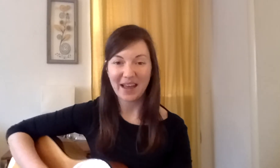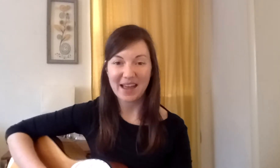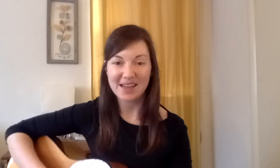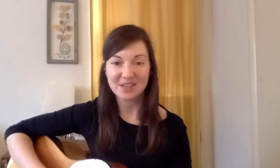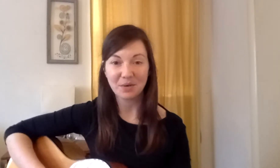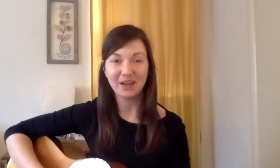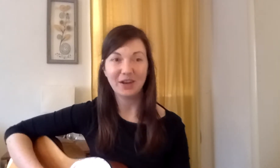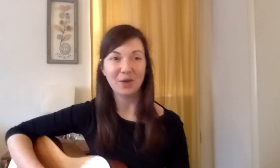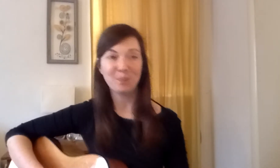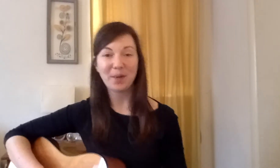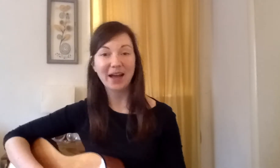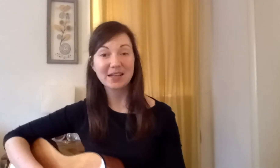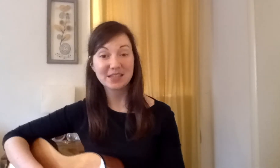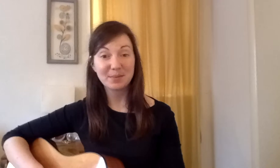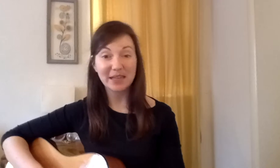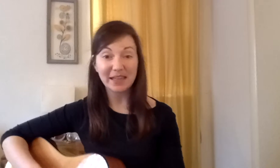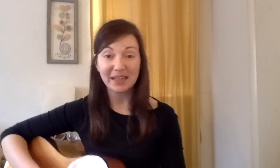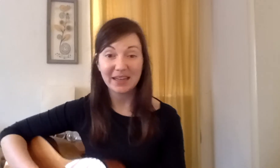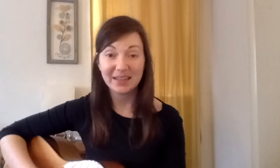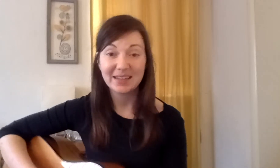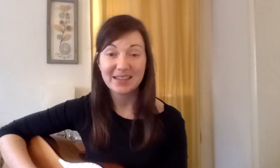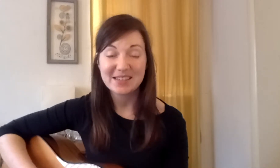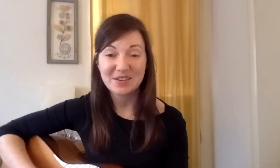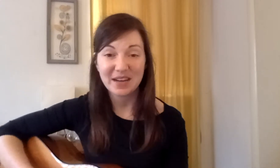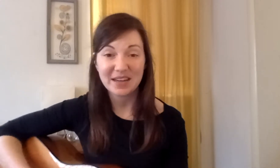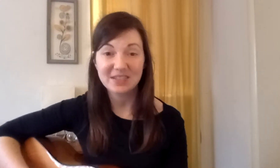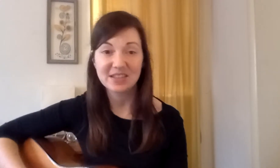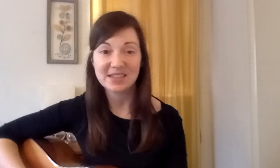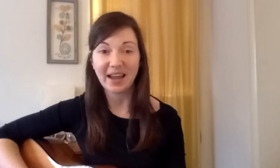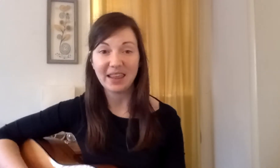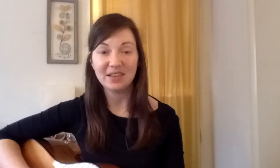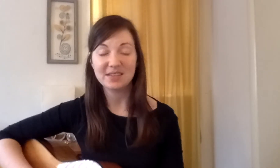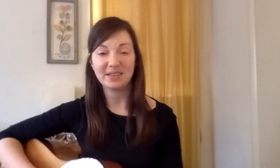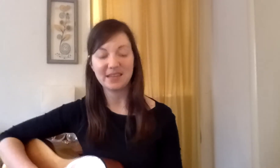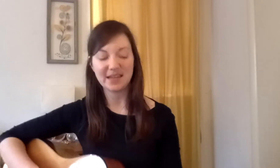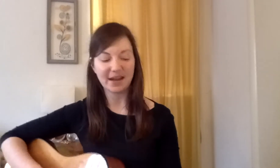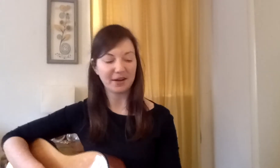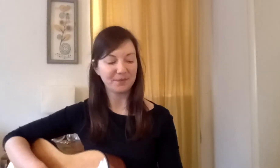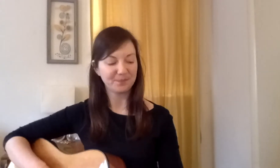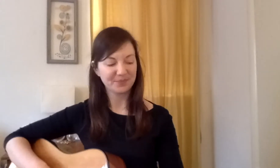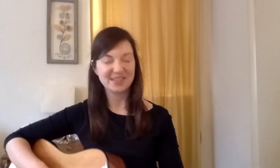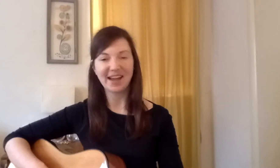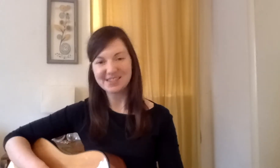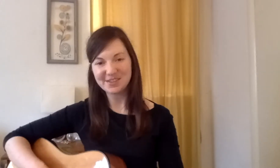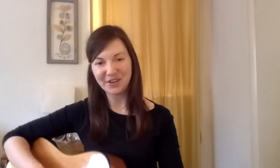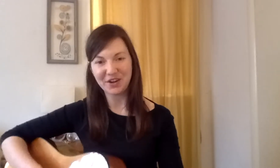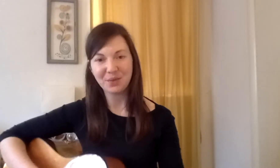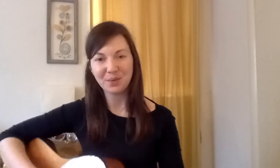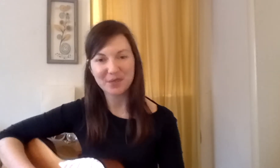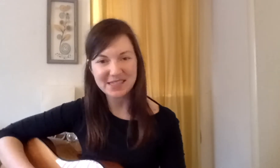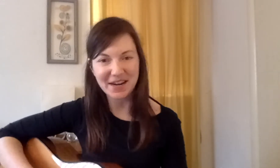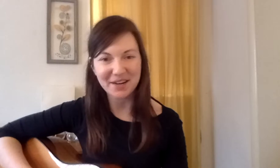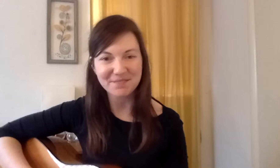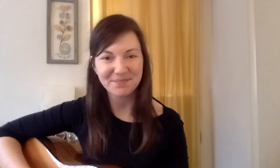so we're going to go back to the beginning so you get to sign the signs you learned one more time,